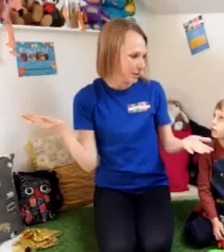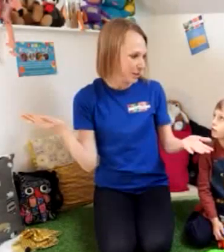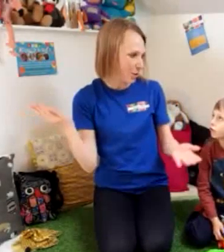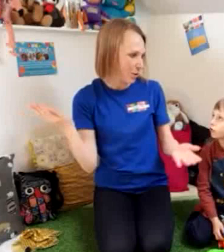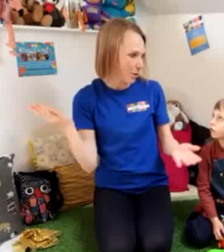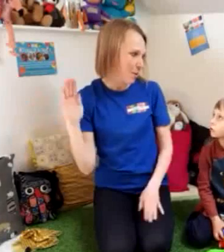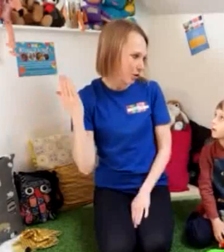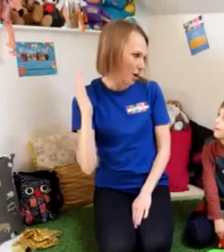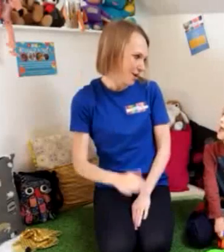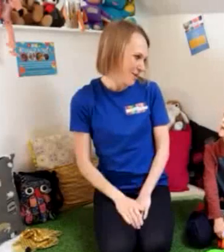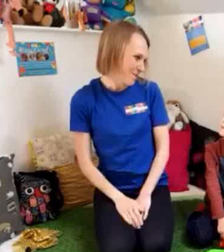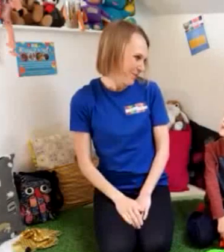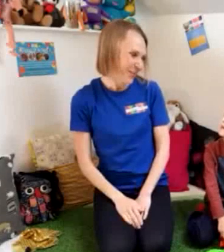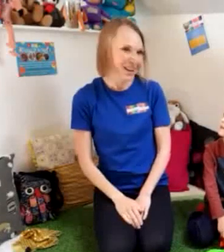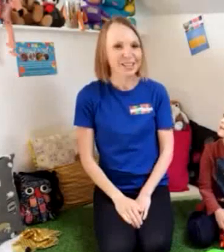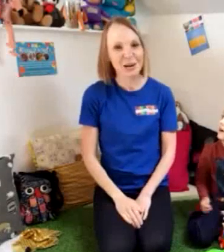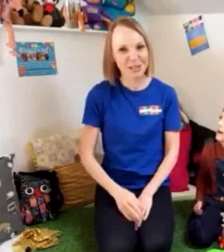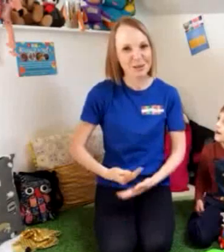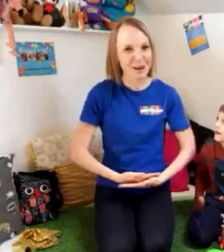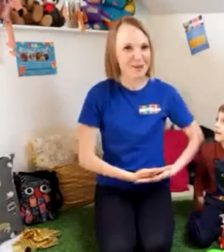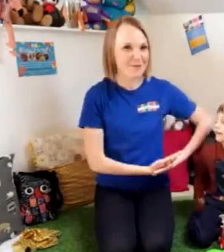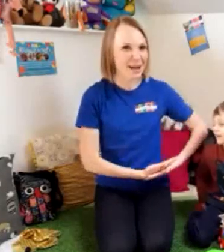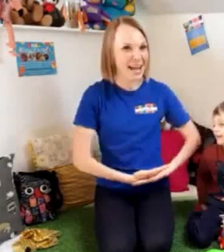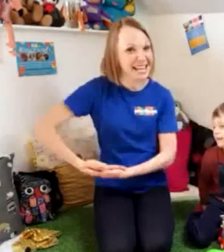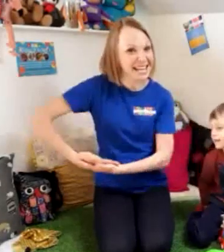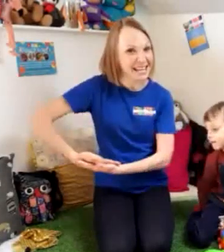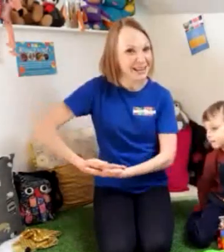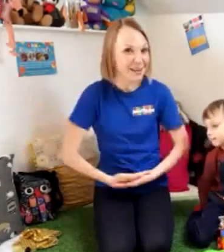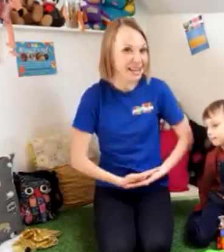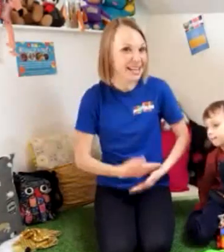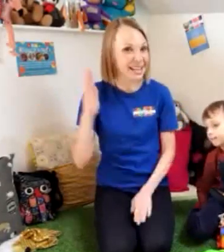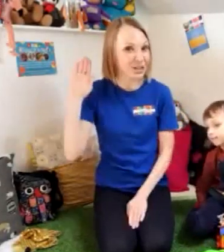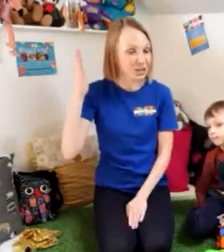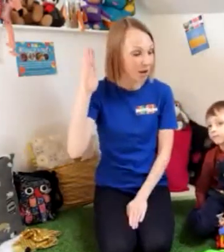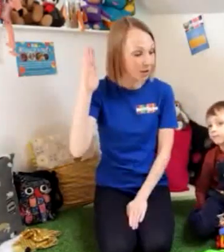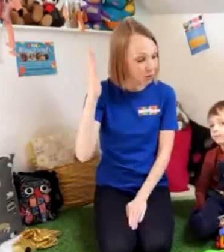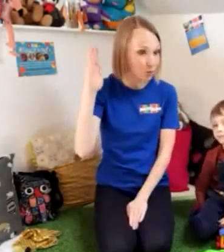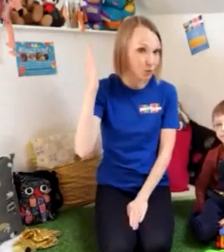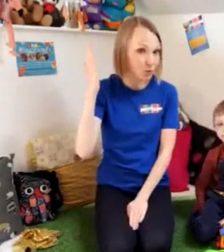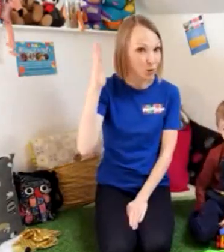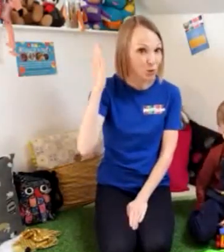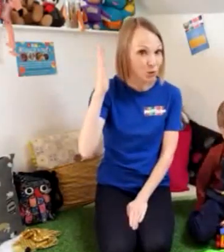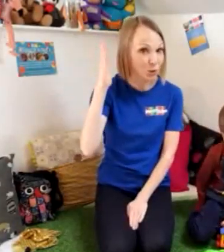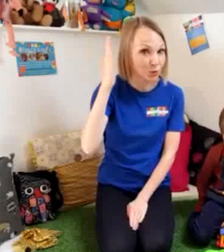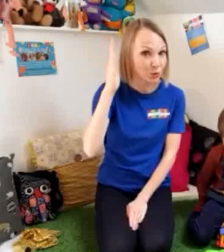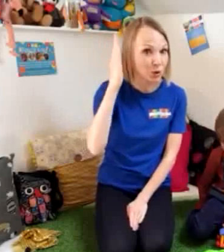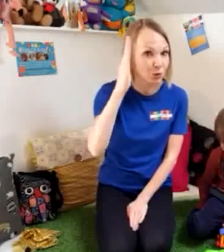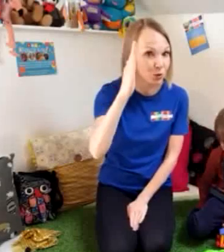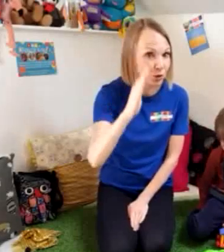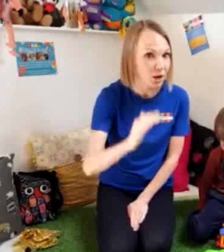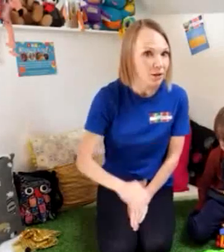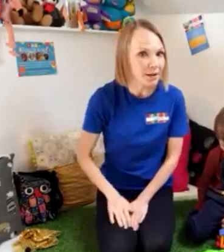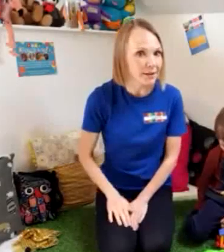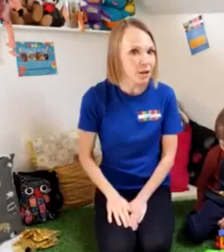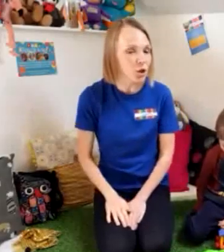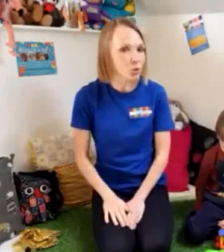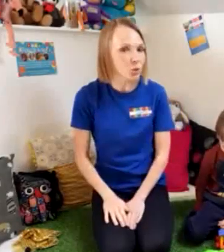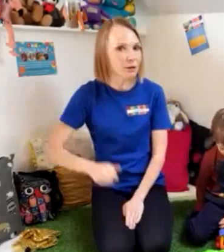a shark? Baby shark. Shall we do a bit of baby shark? Do, do, do, do, do, do. So this is a good one if you've got